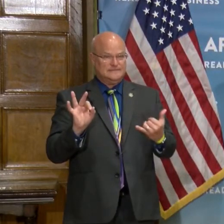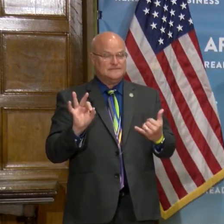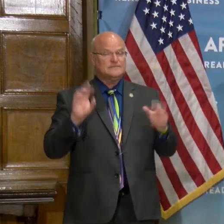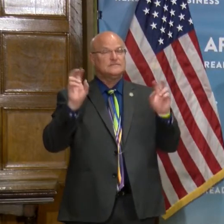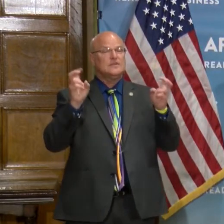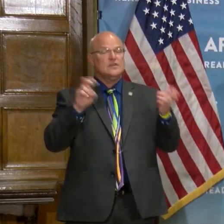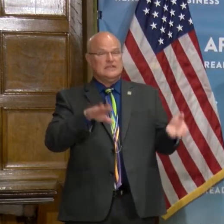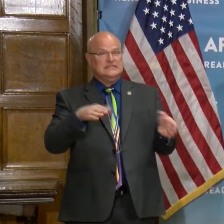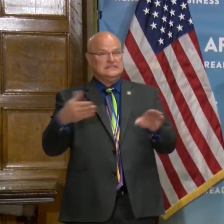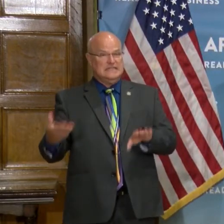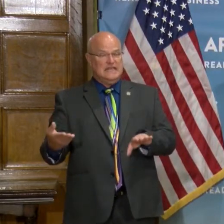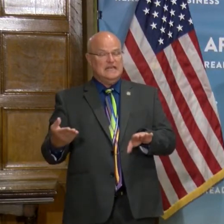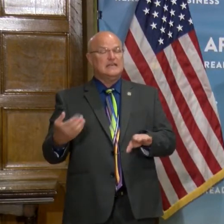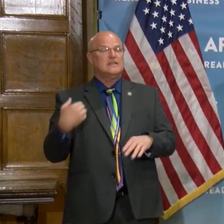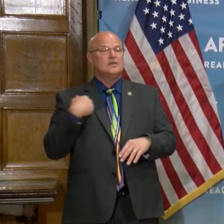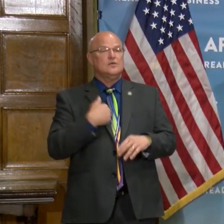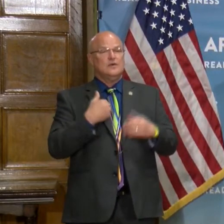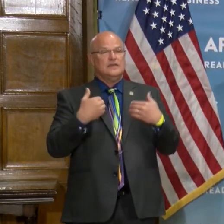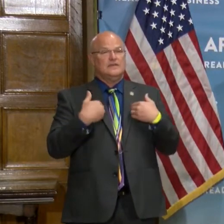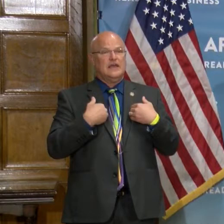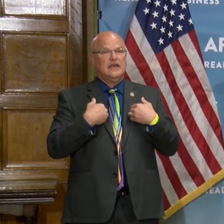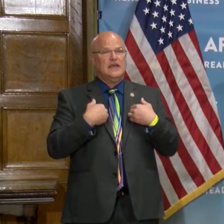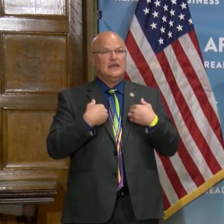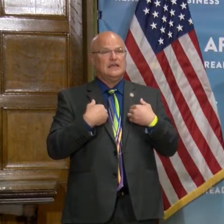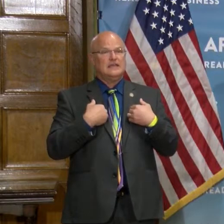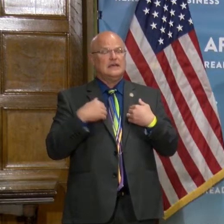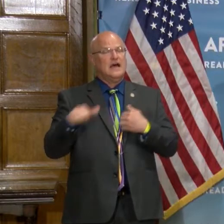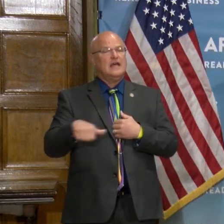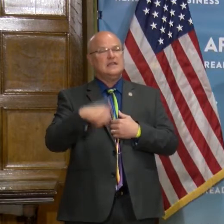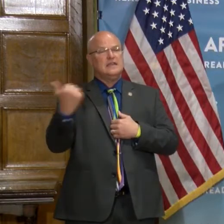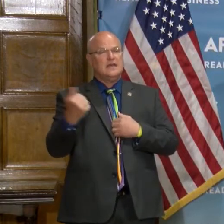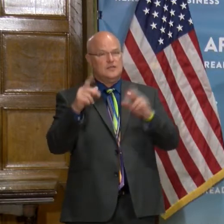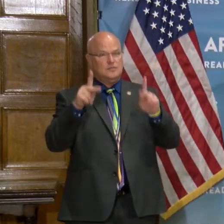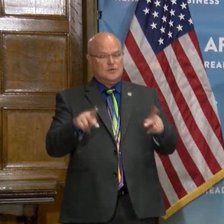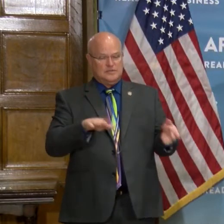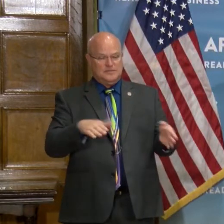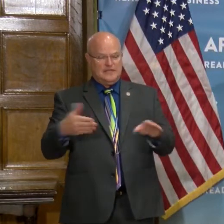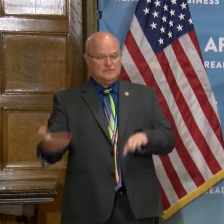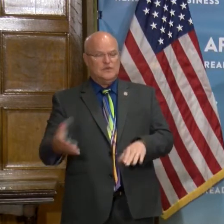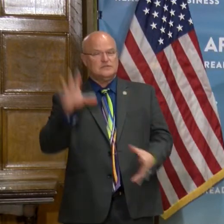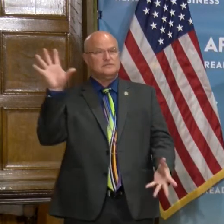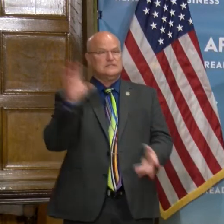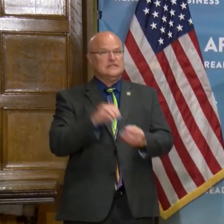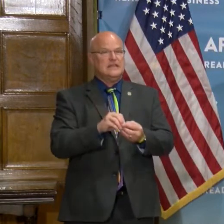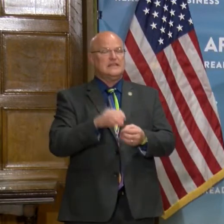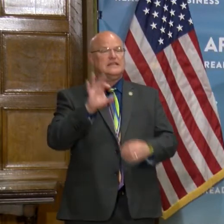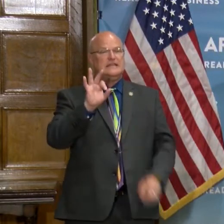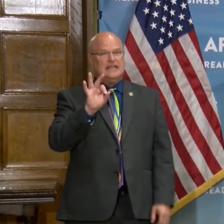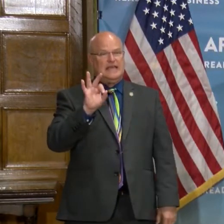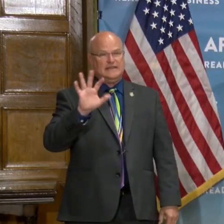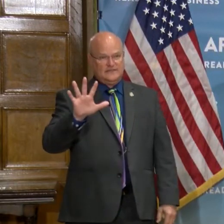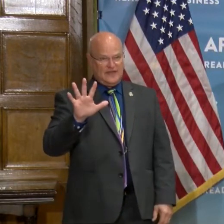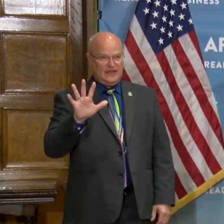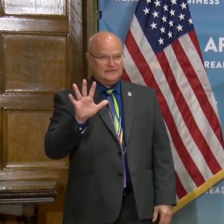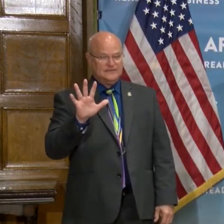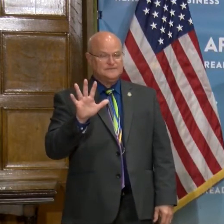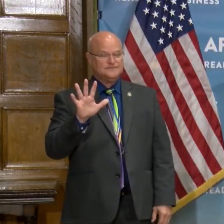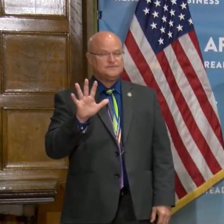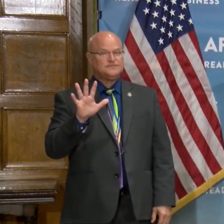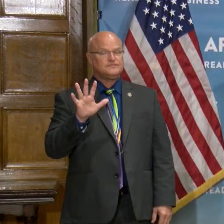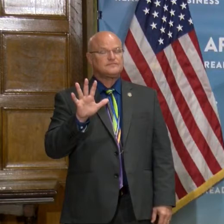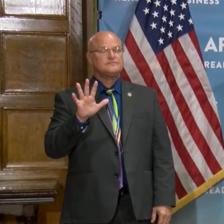In terms of deaths, we have lost another Arkansan, so our deaths are now at 95.